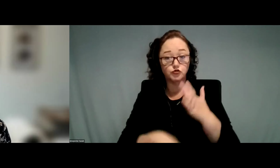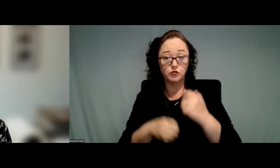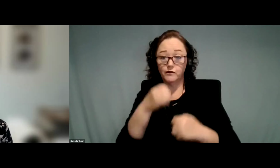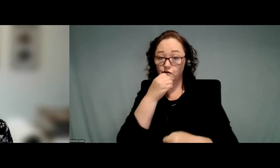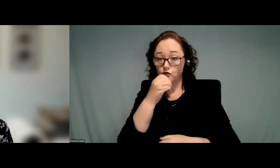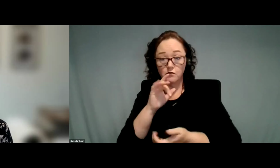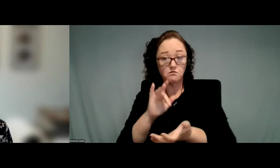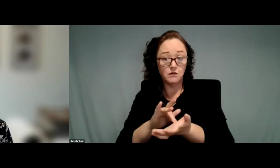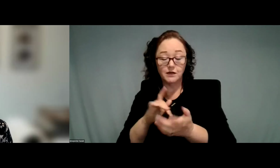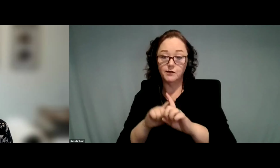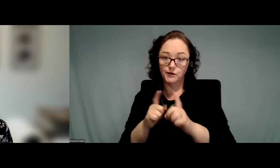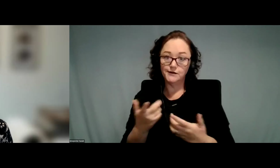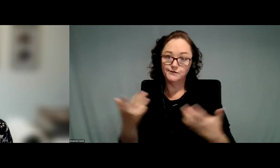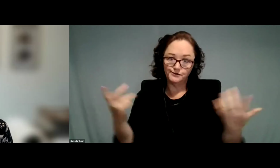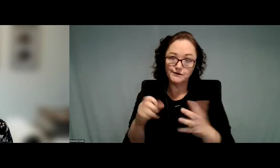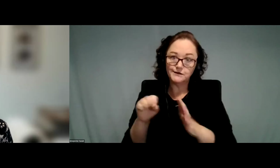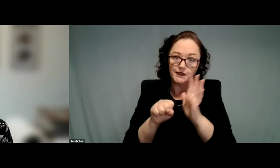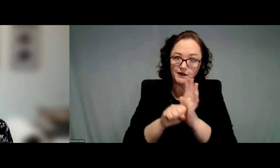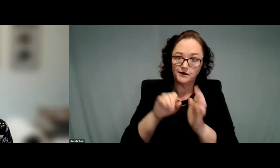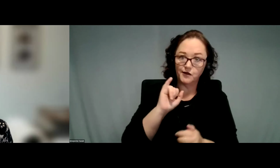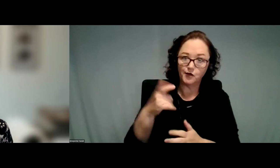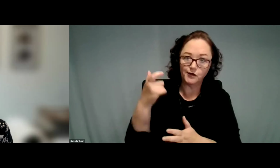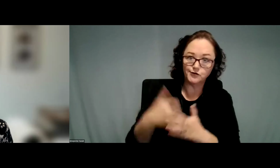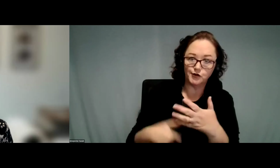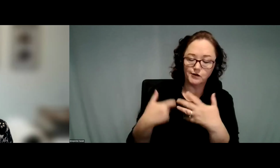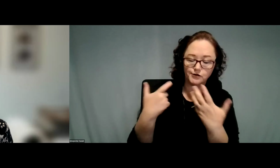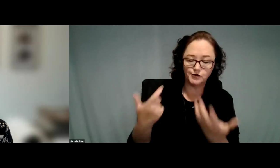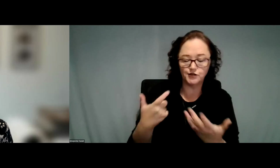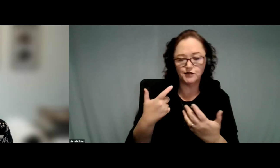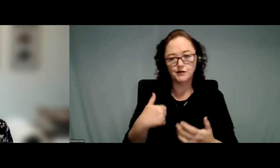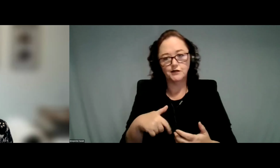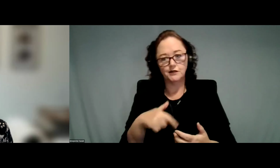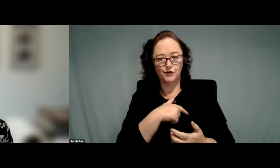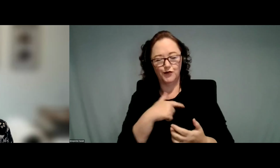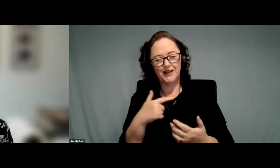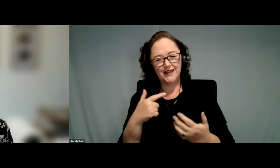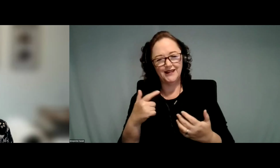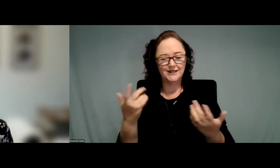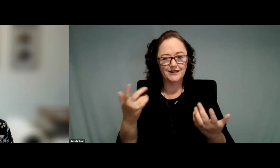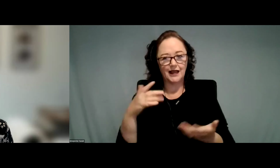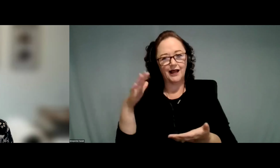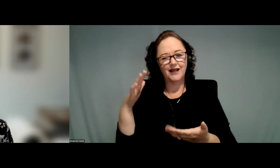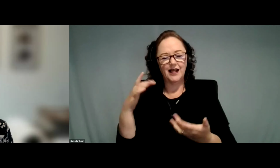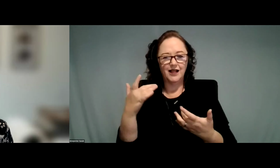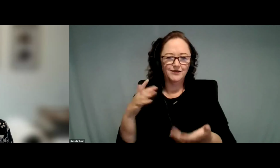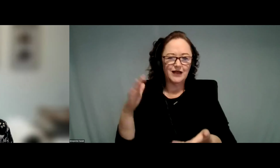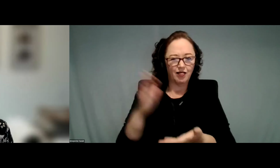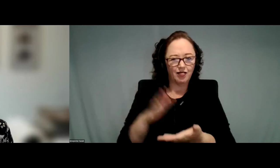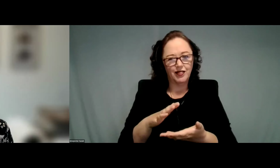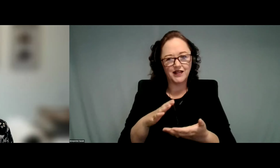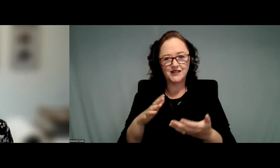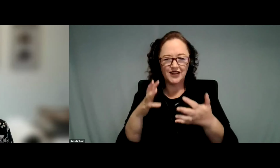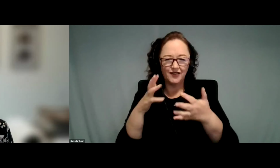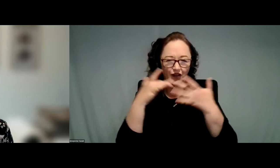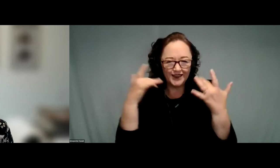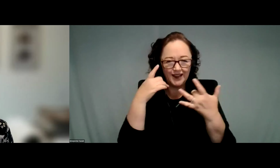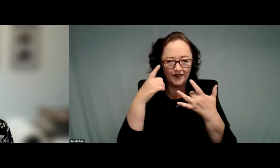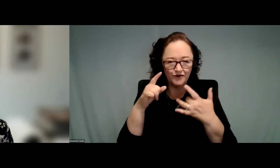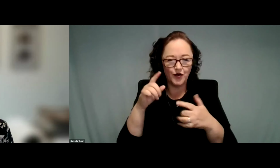a way in which we are a less taxpayer friendly state. Now I want